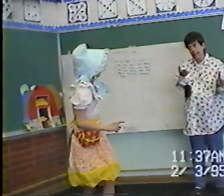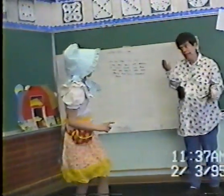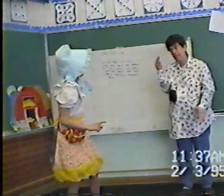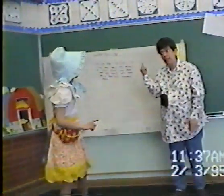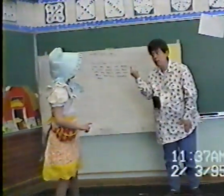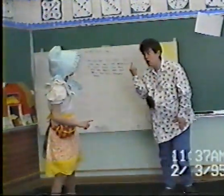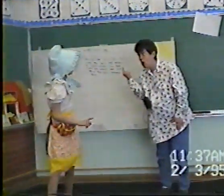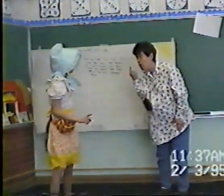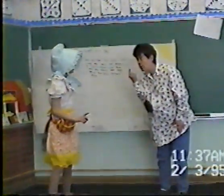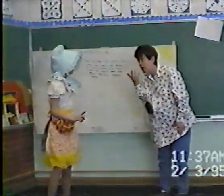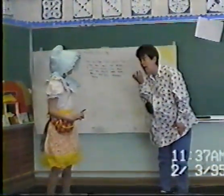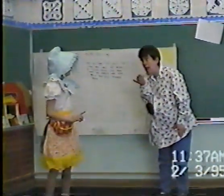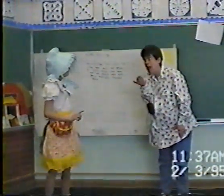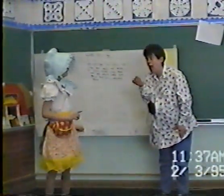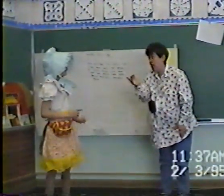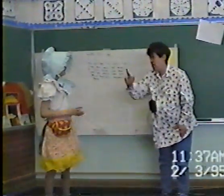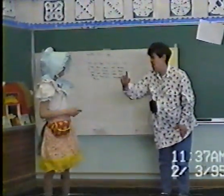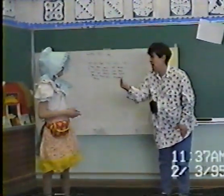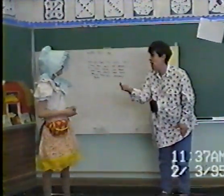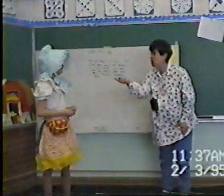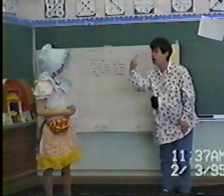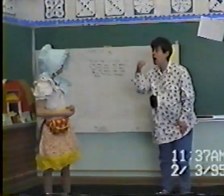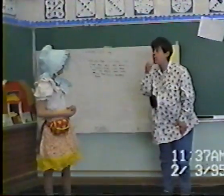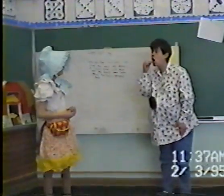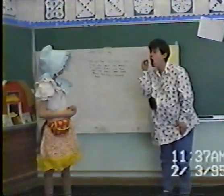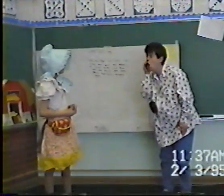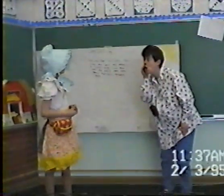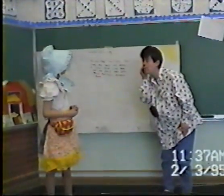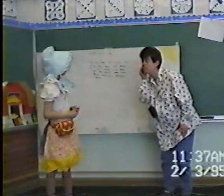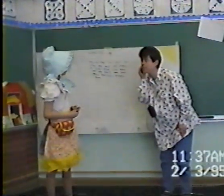Leave them alone. They'll come home.